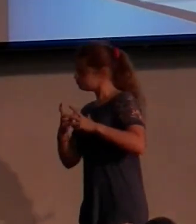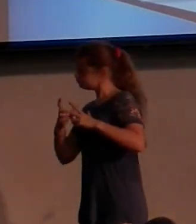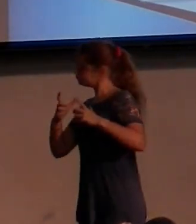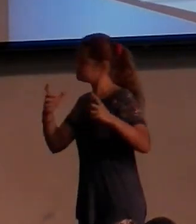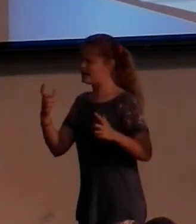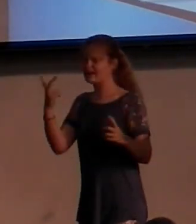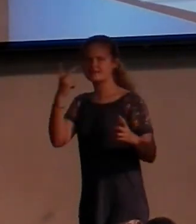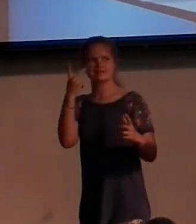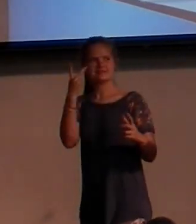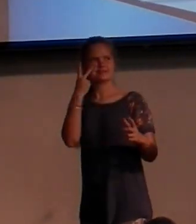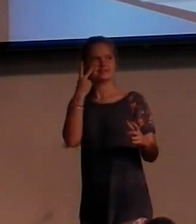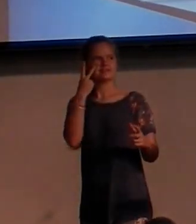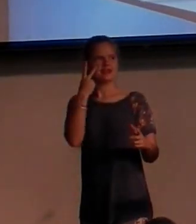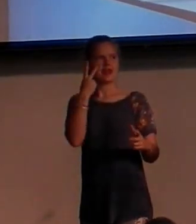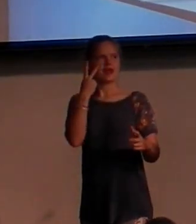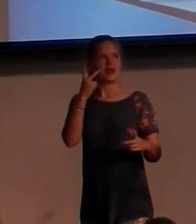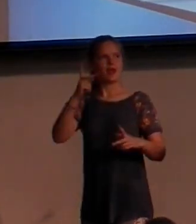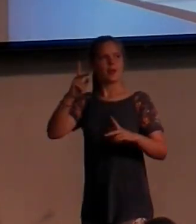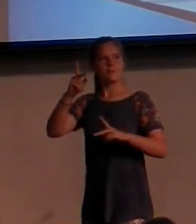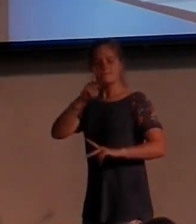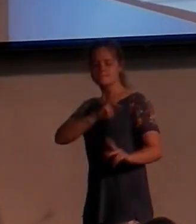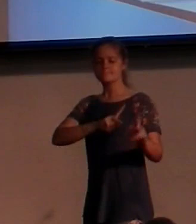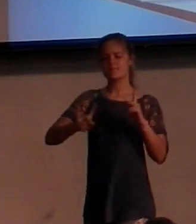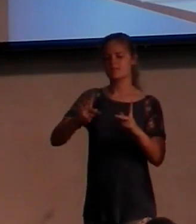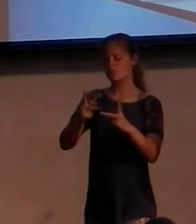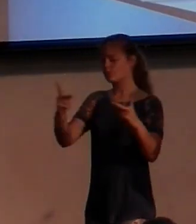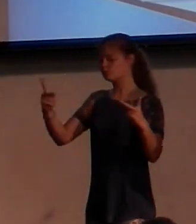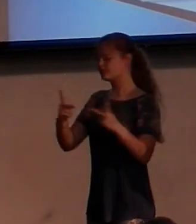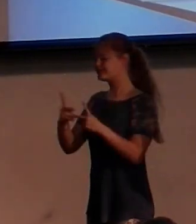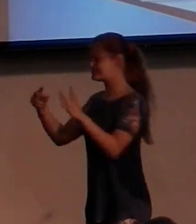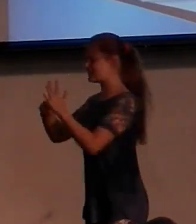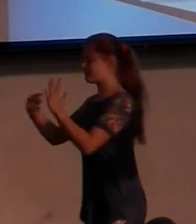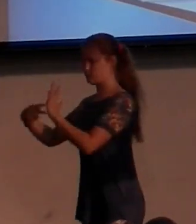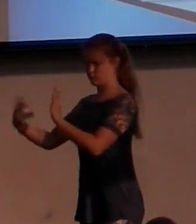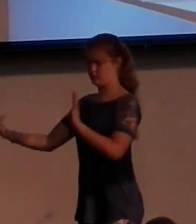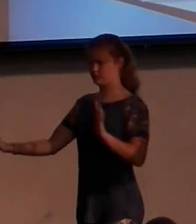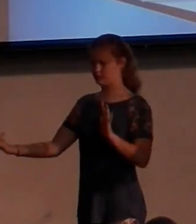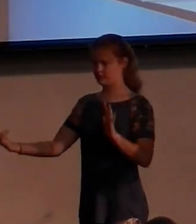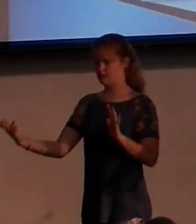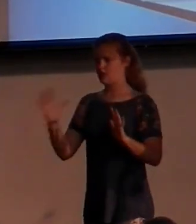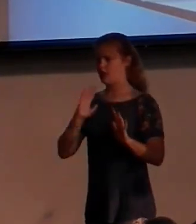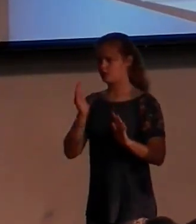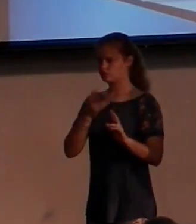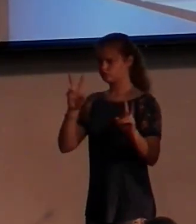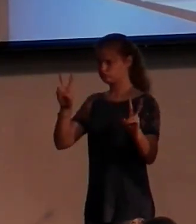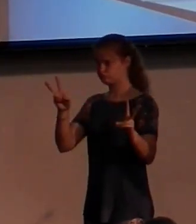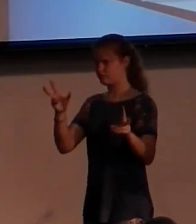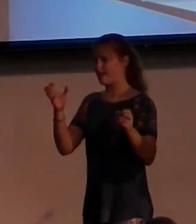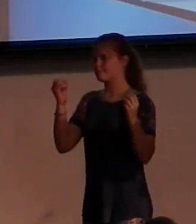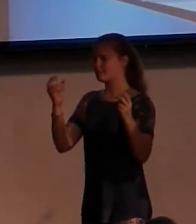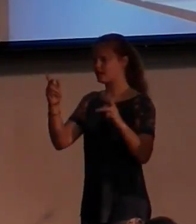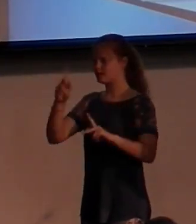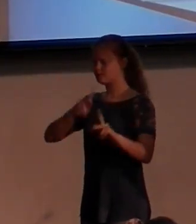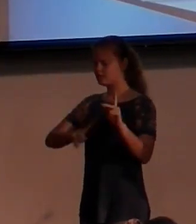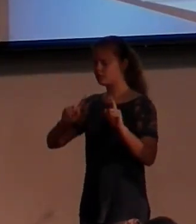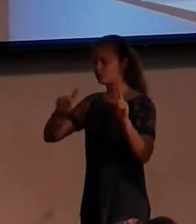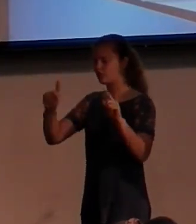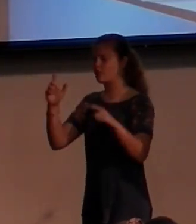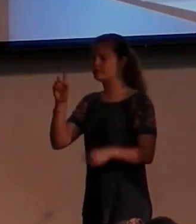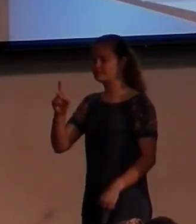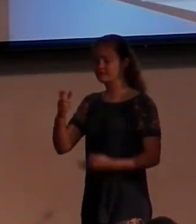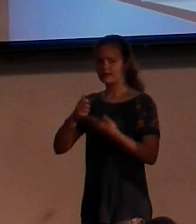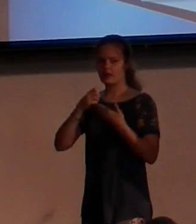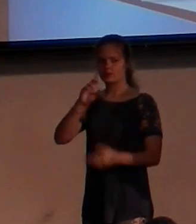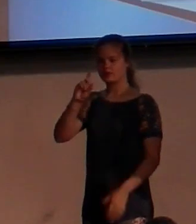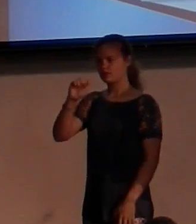you're going to see we key on these words, people, places, and purpose. And so we've had so many people go, we need help. And so we've invited Darren